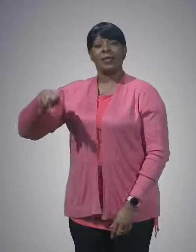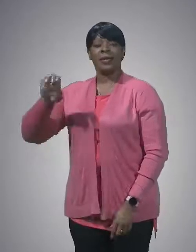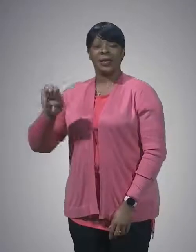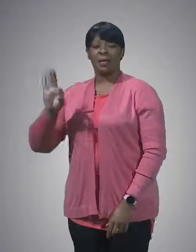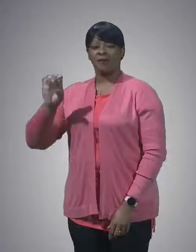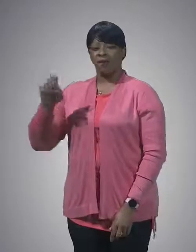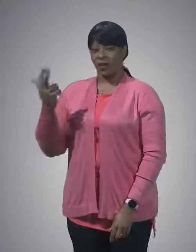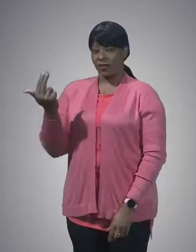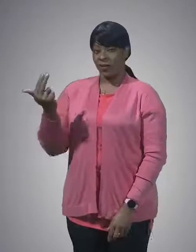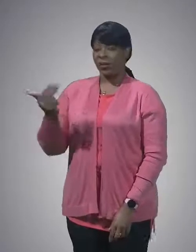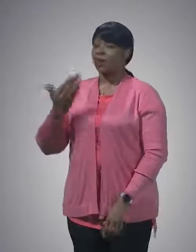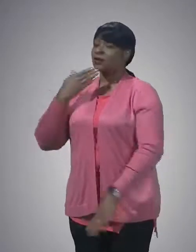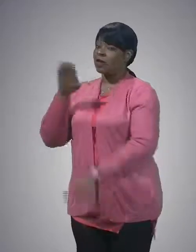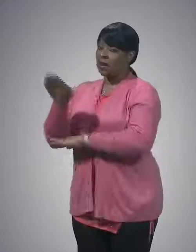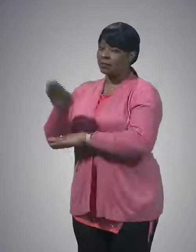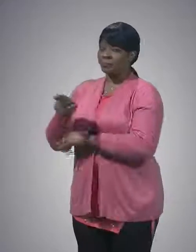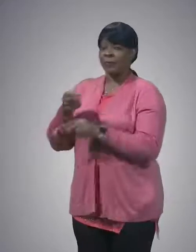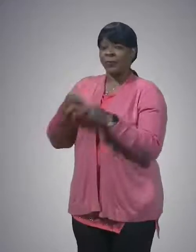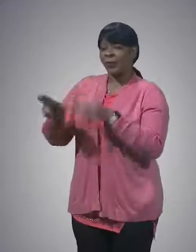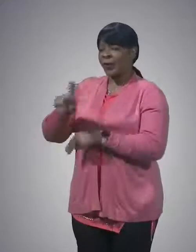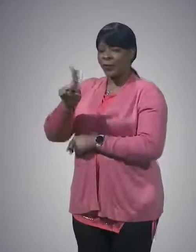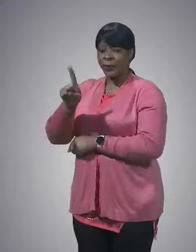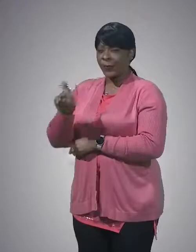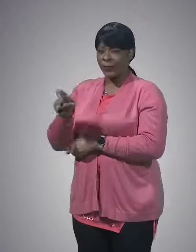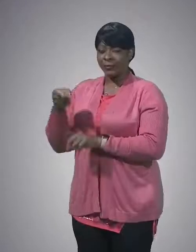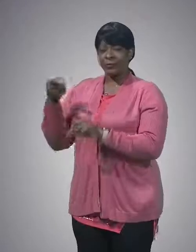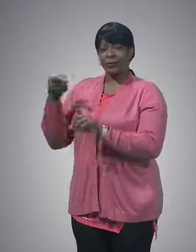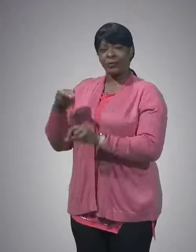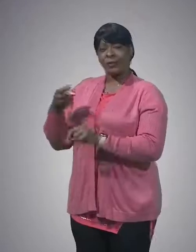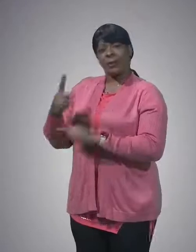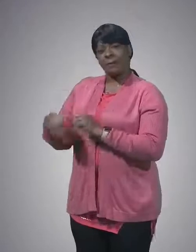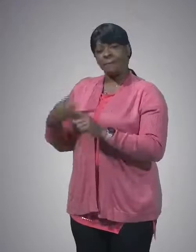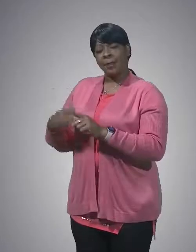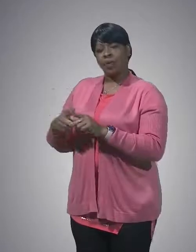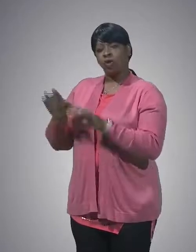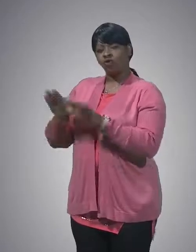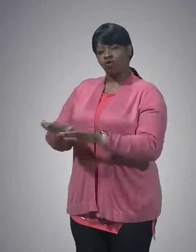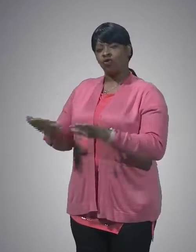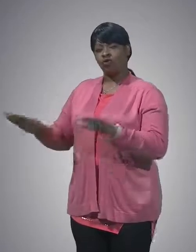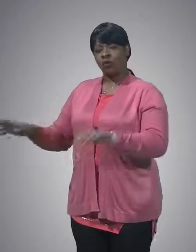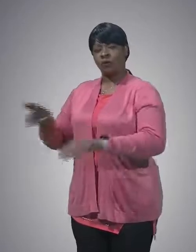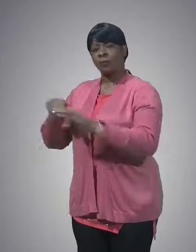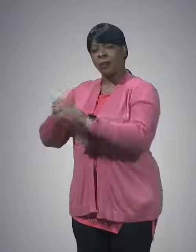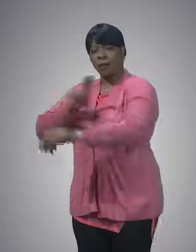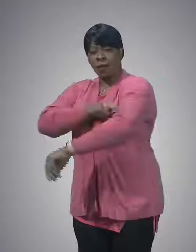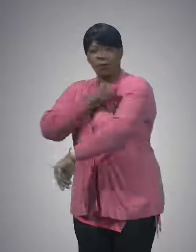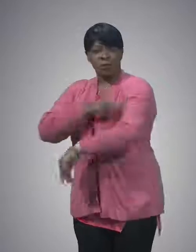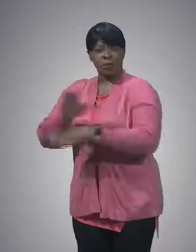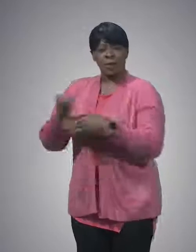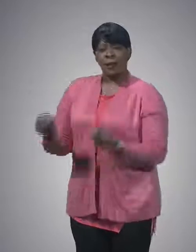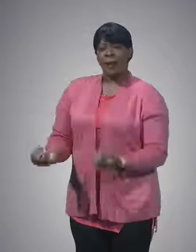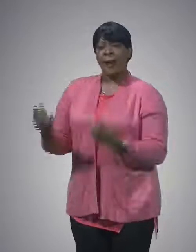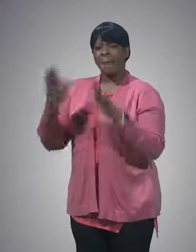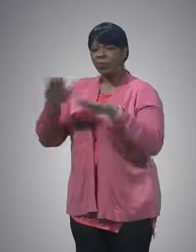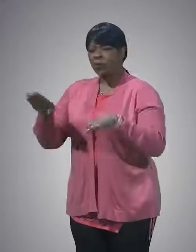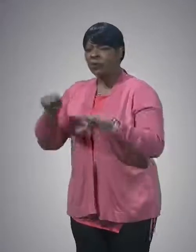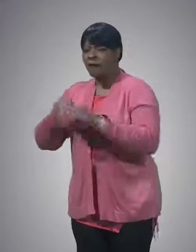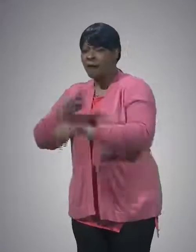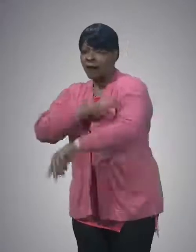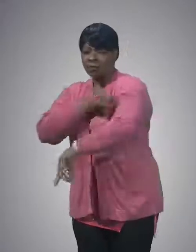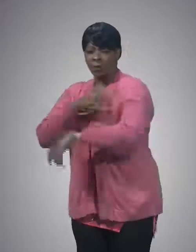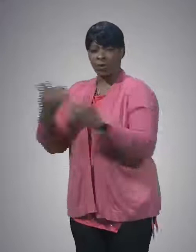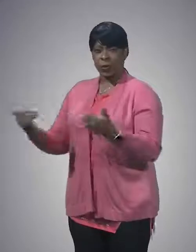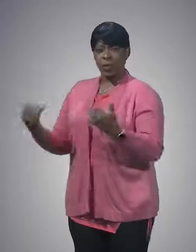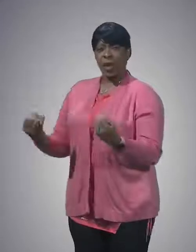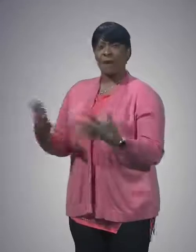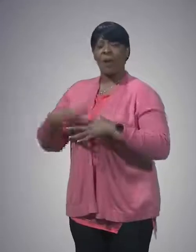Good afternoon. I have a quick question about children hospitalized. Could you share just how many are hospitalized and how many are